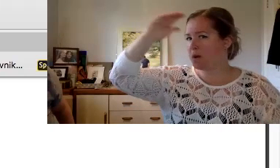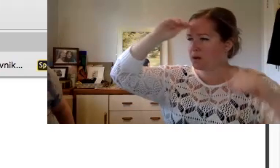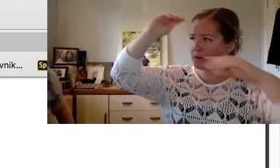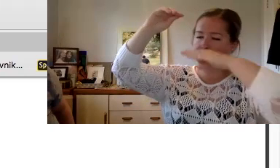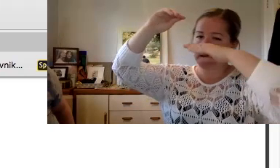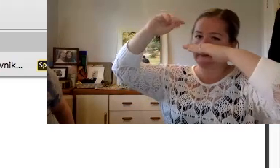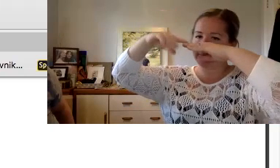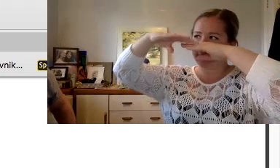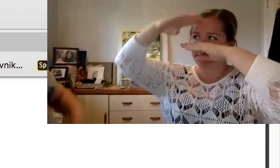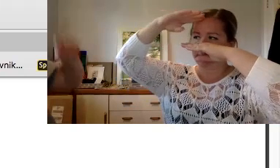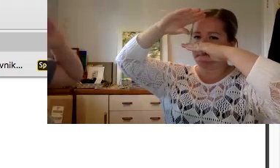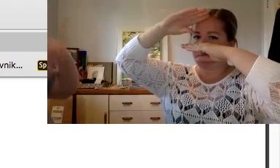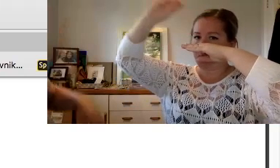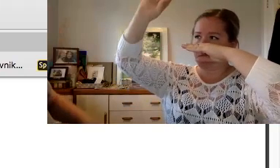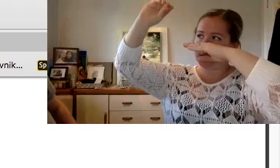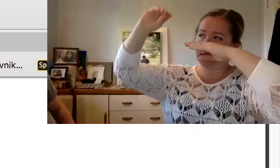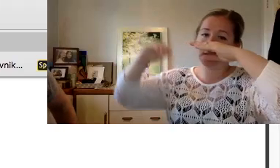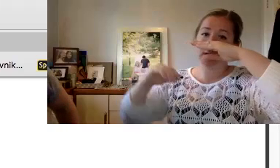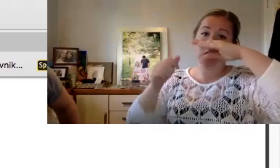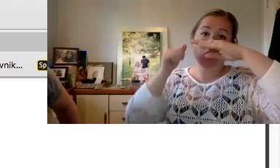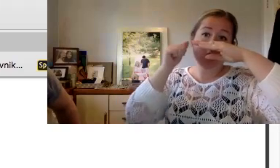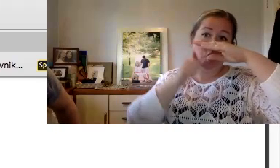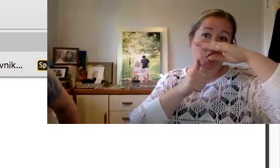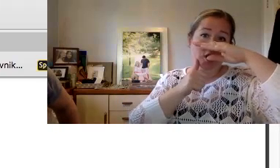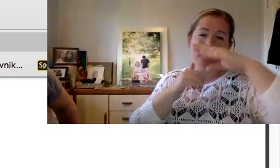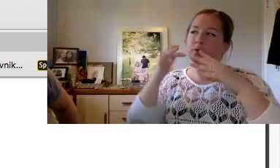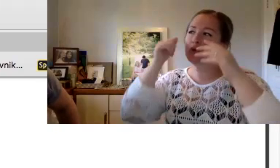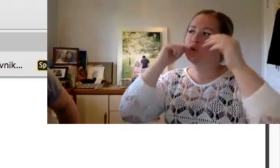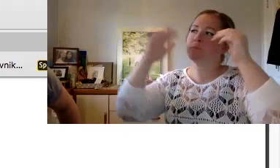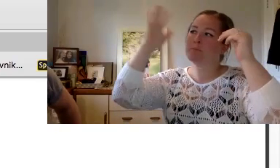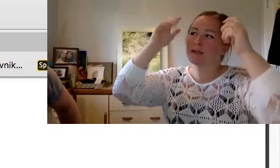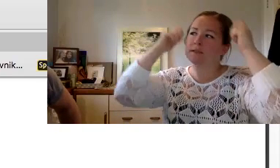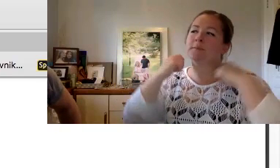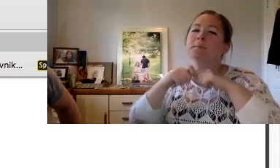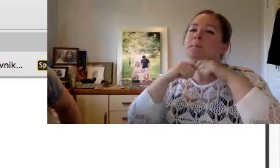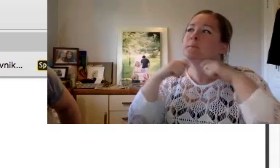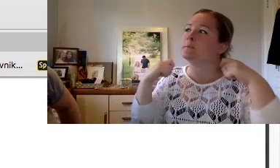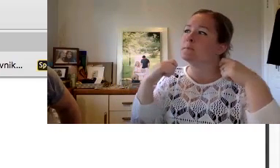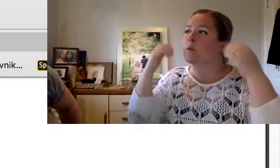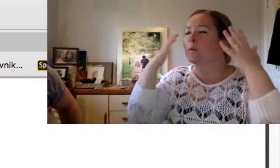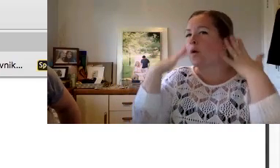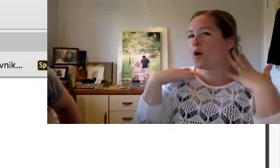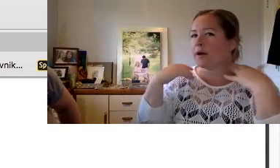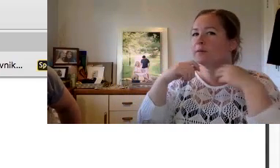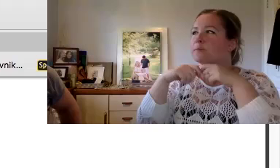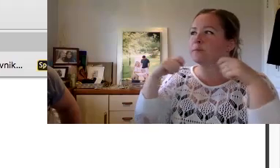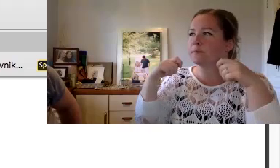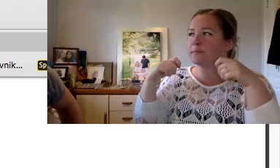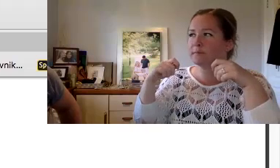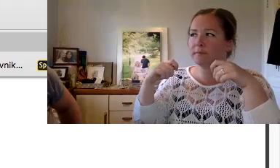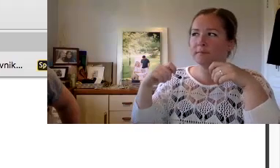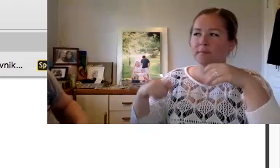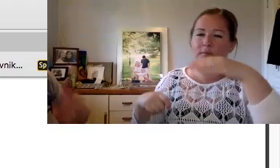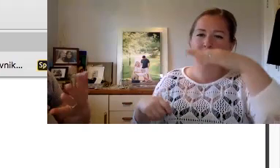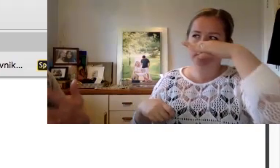the hat, think like boy, hat is like a hat. So a girl, back in the days, girls